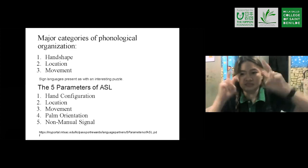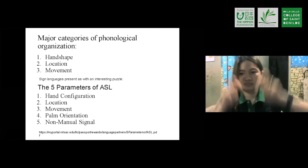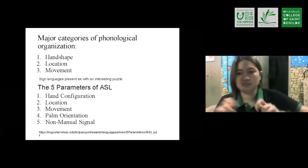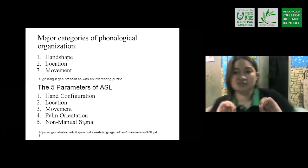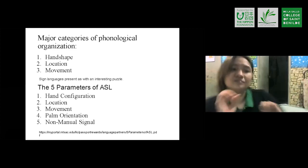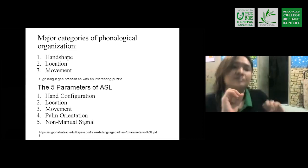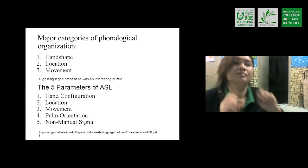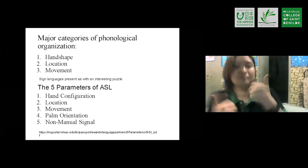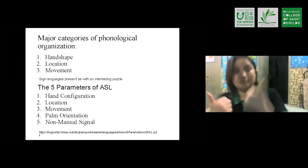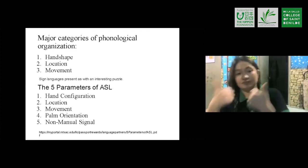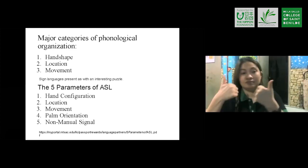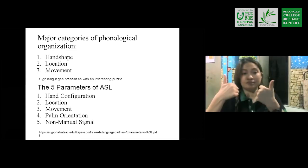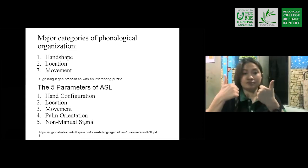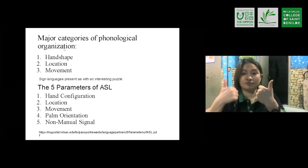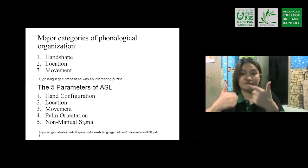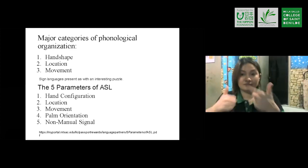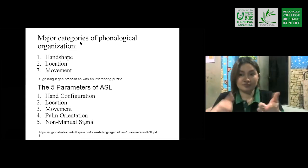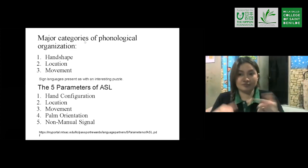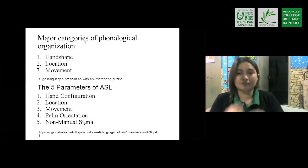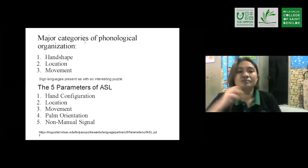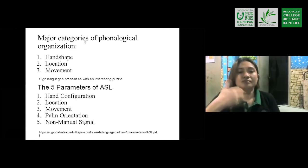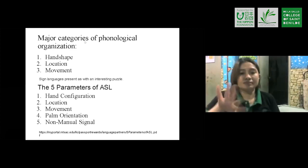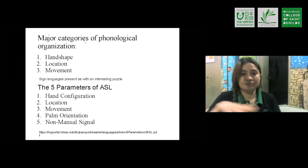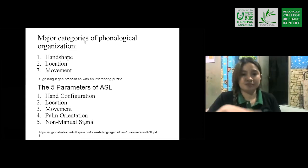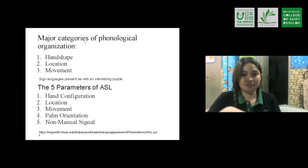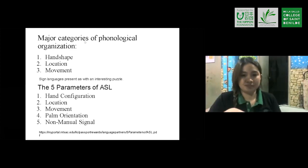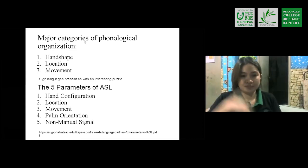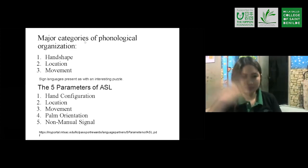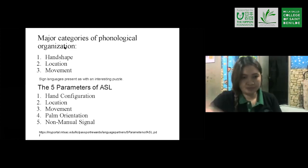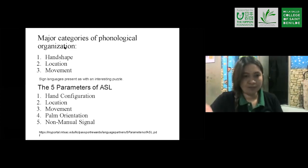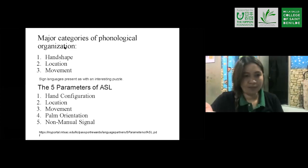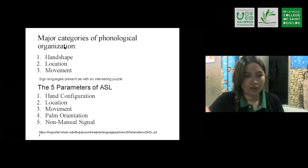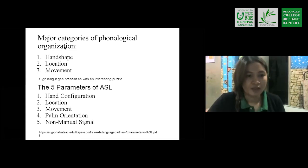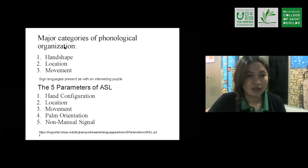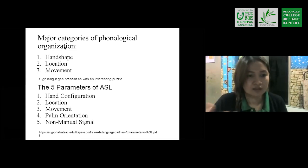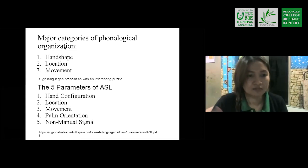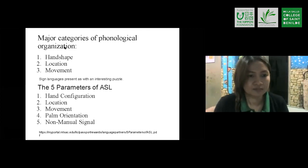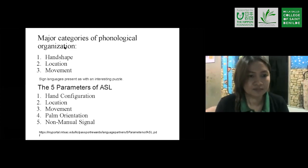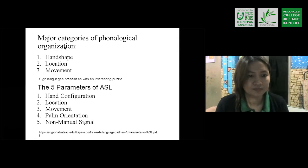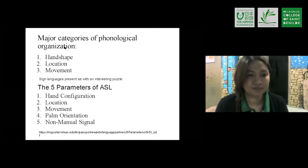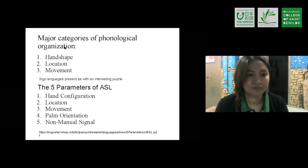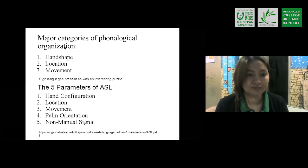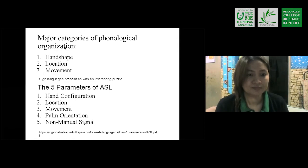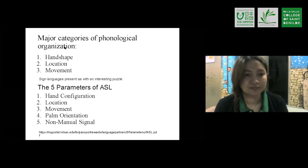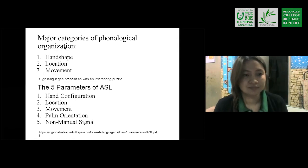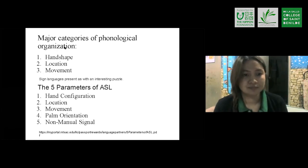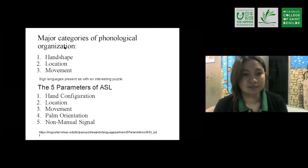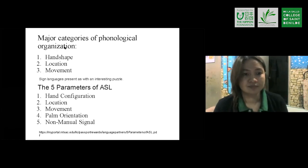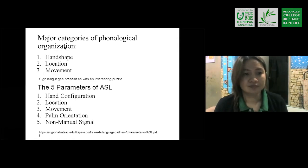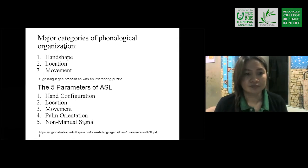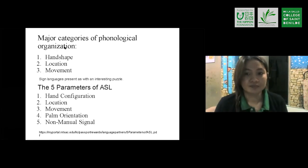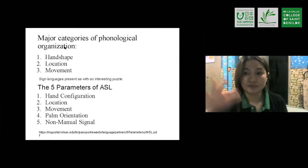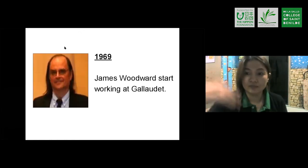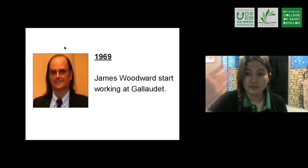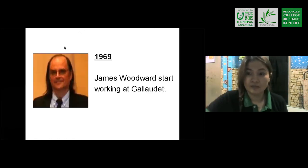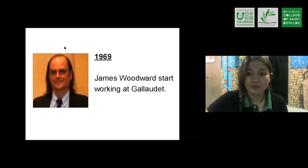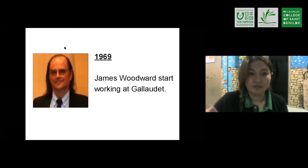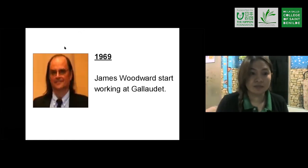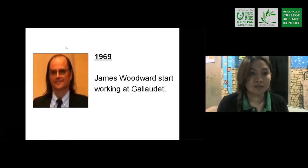orientation and non-manual signs. So prior to that, these elements were not part of the